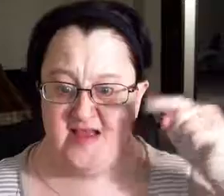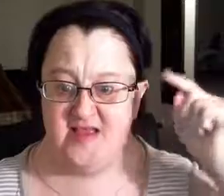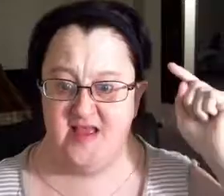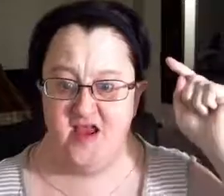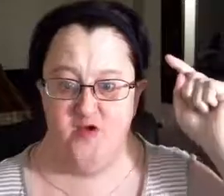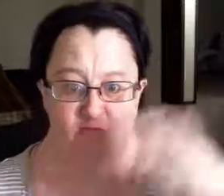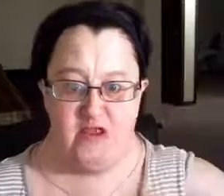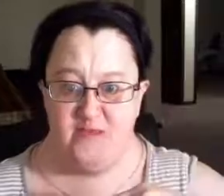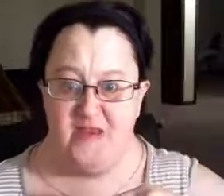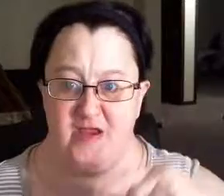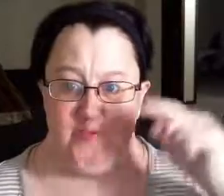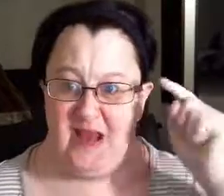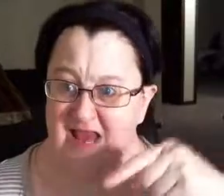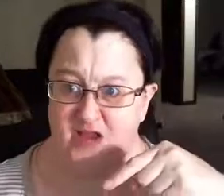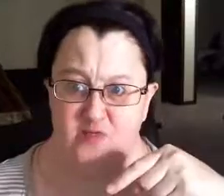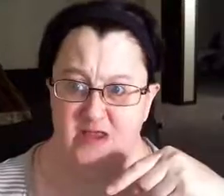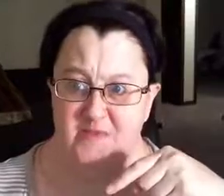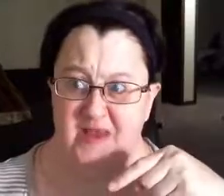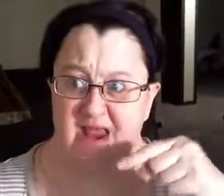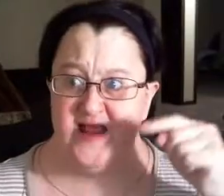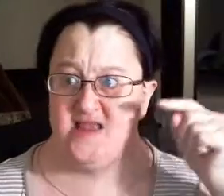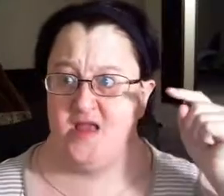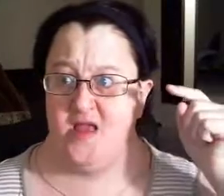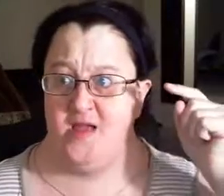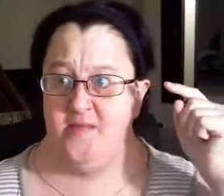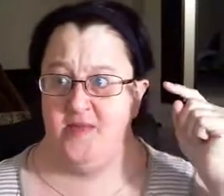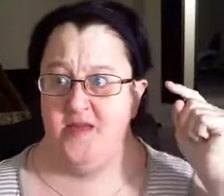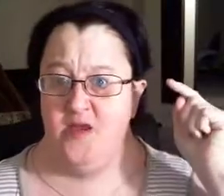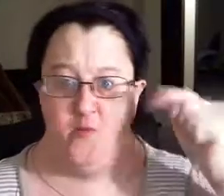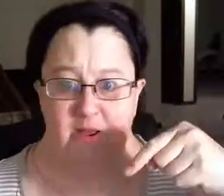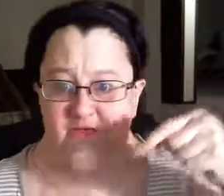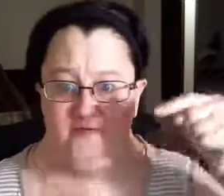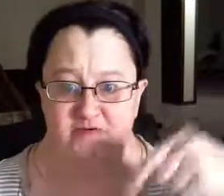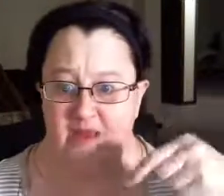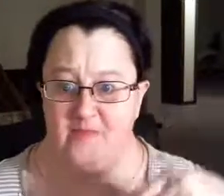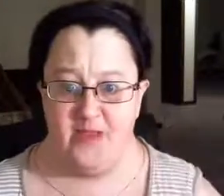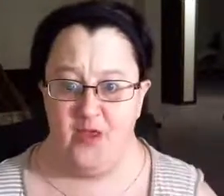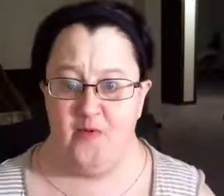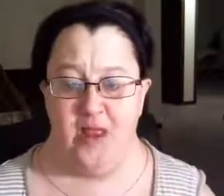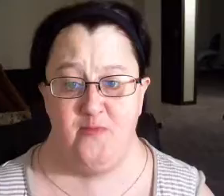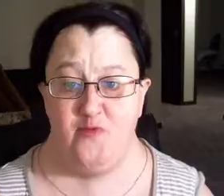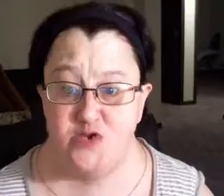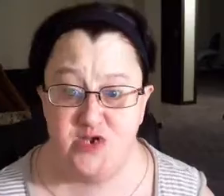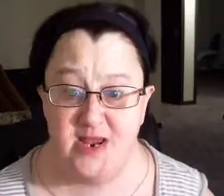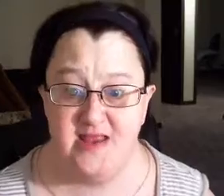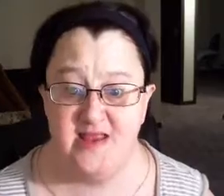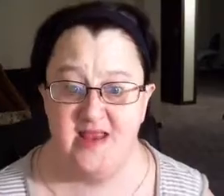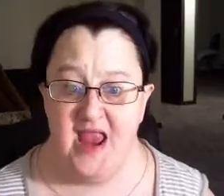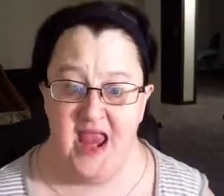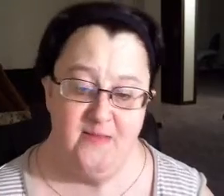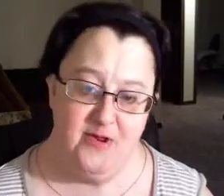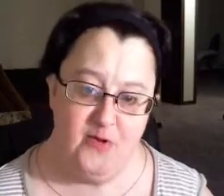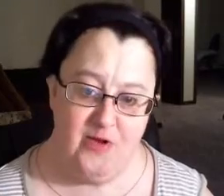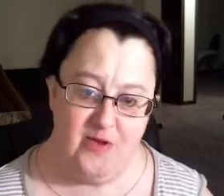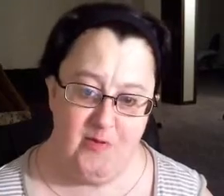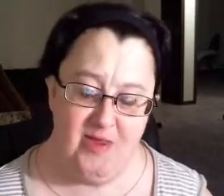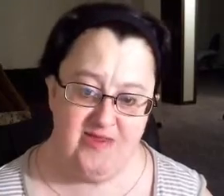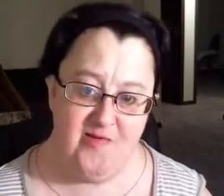recipes or links to recipes um whatever down below i'd appreciate it and i'm gonna go ahead and go and let's see